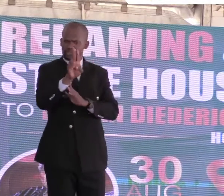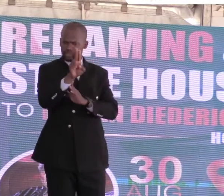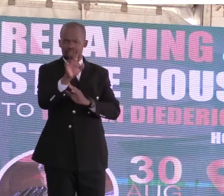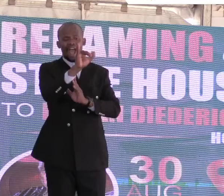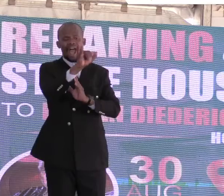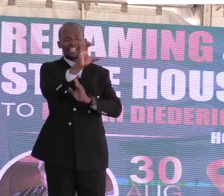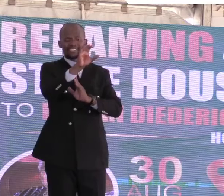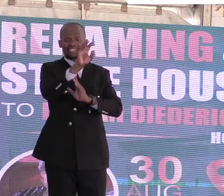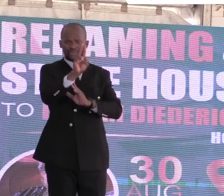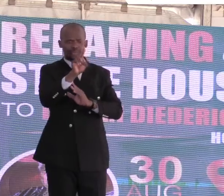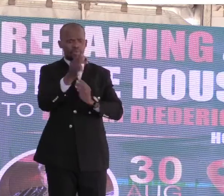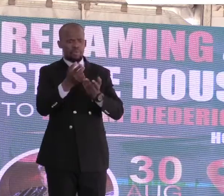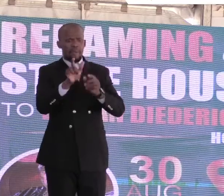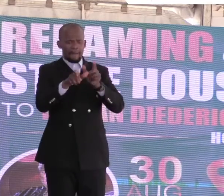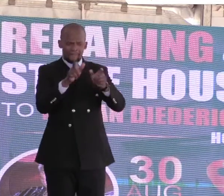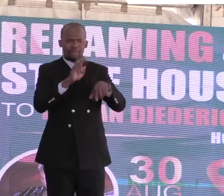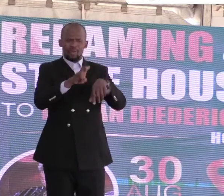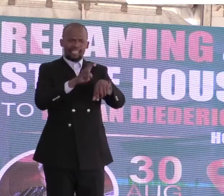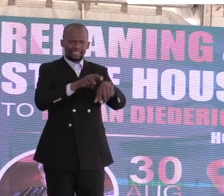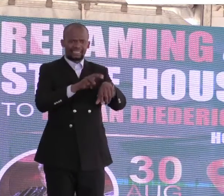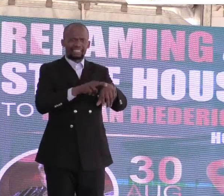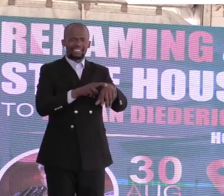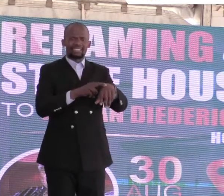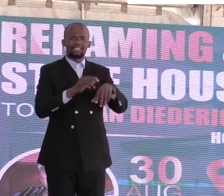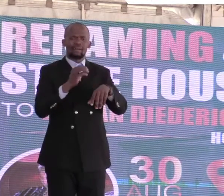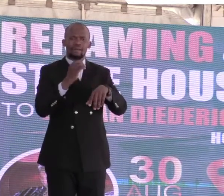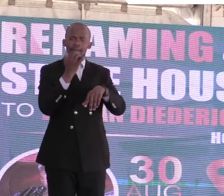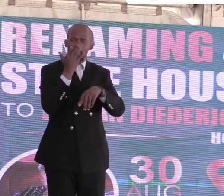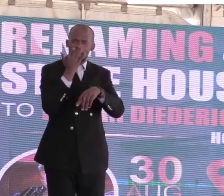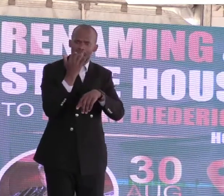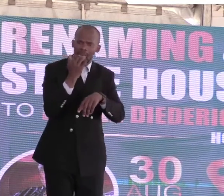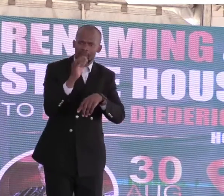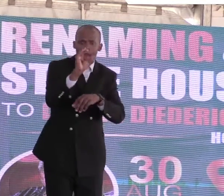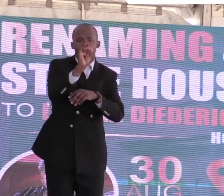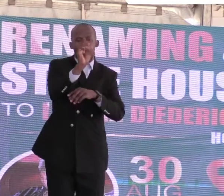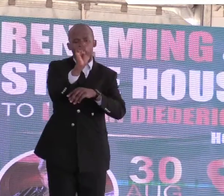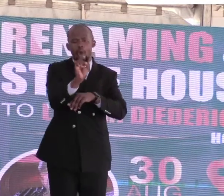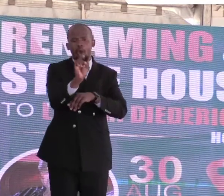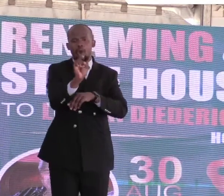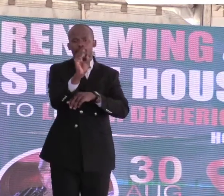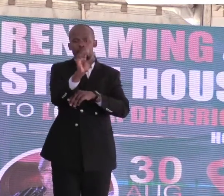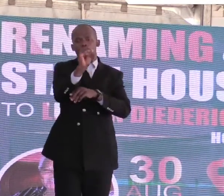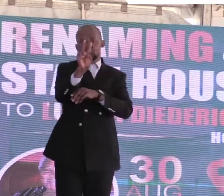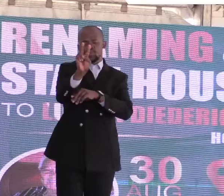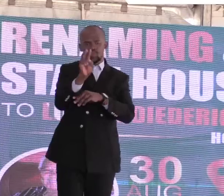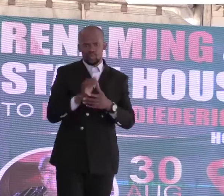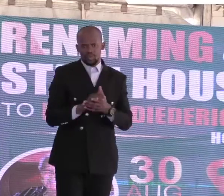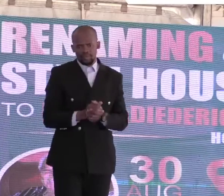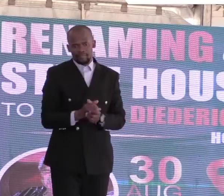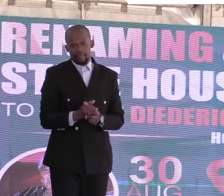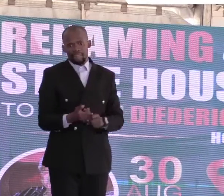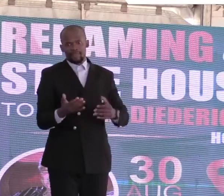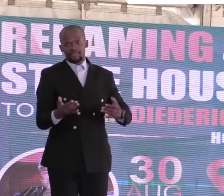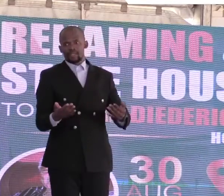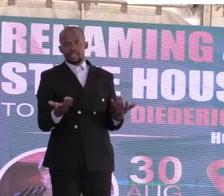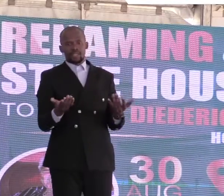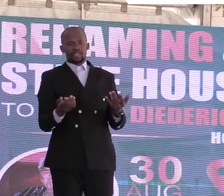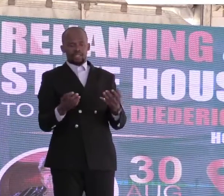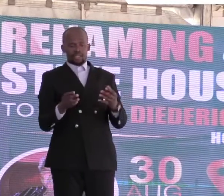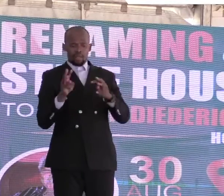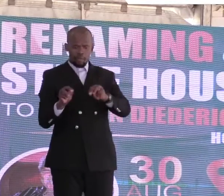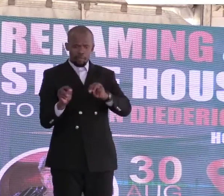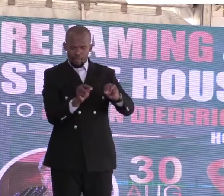the more people need oxygen, the more people need bed. But if we are able to really disrupt this transmission and the movement